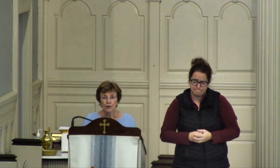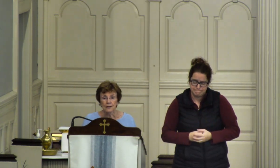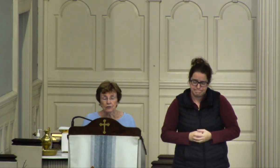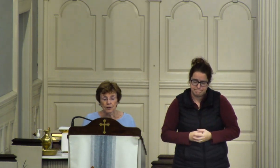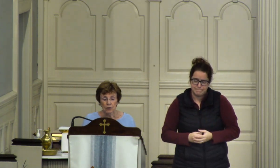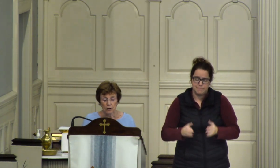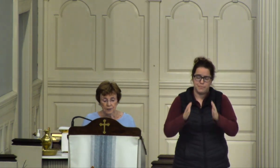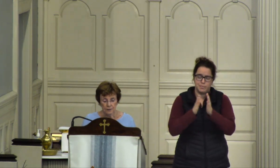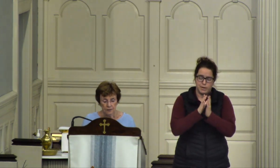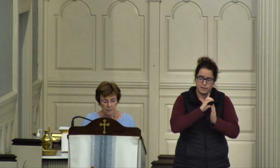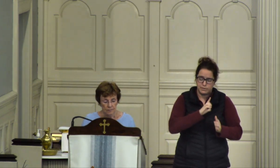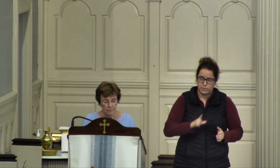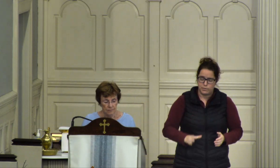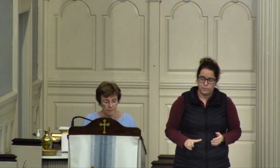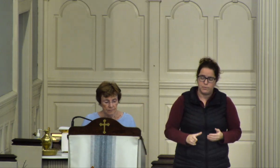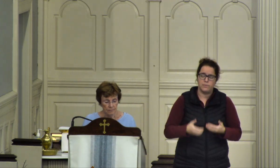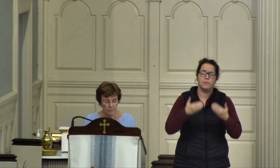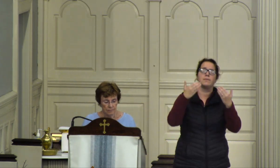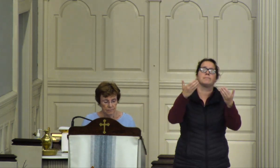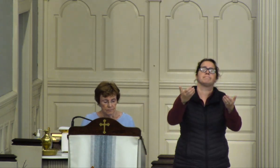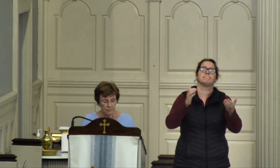We pray to the Lord.